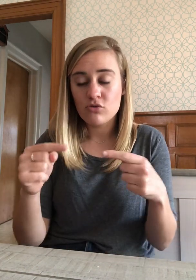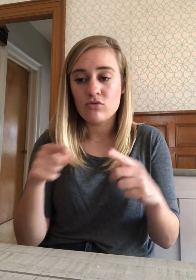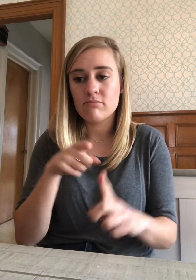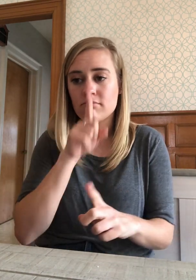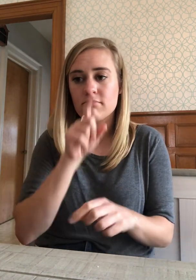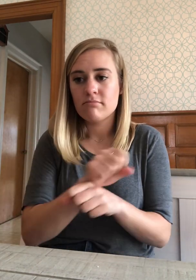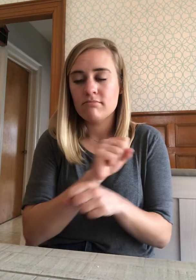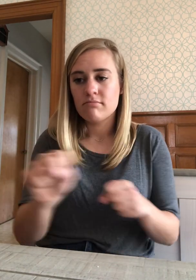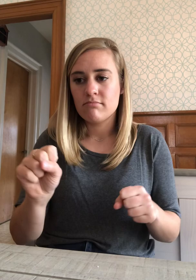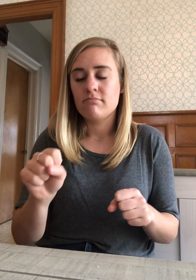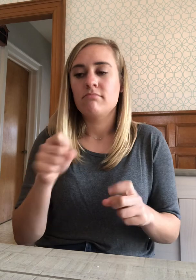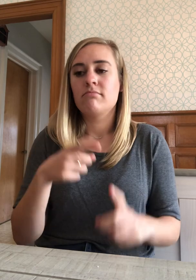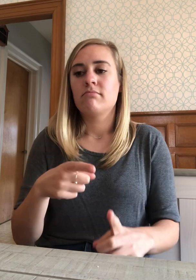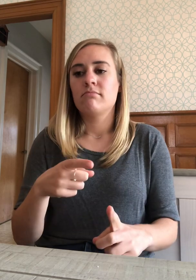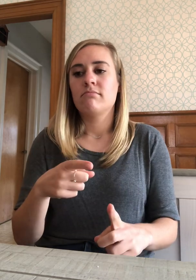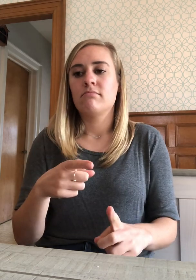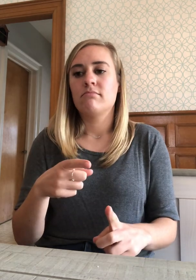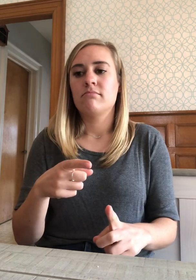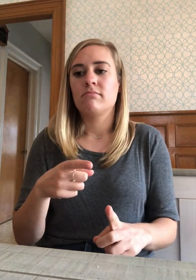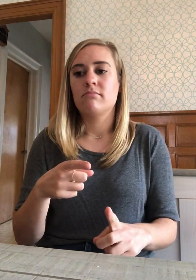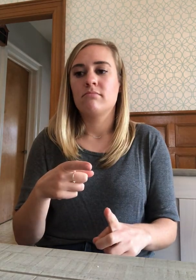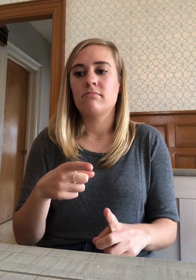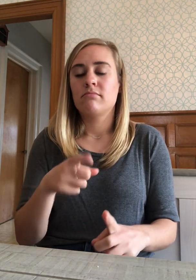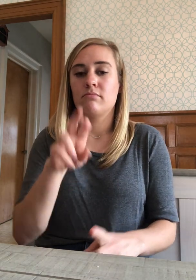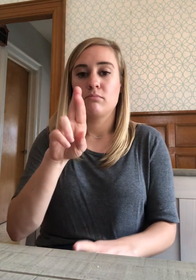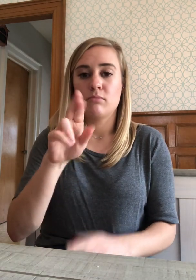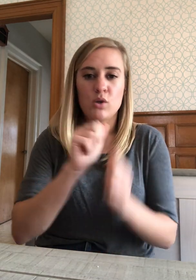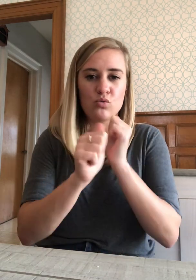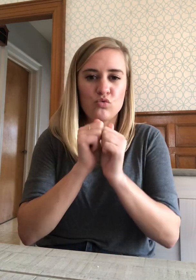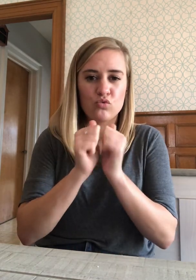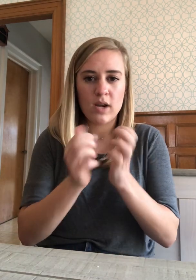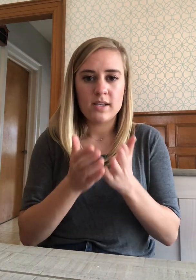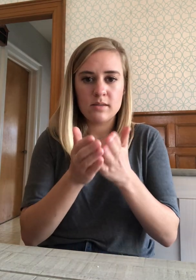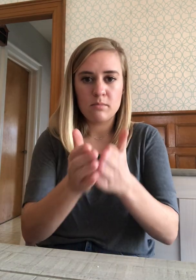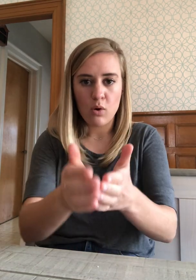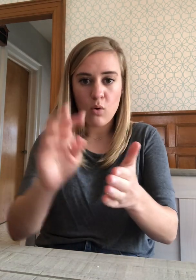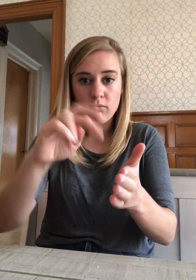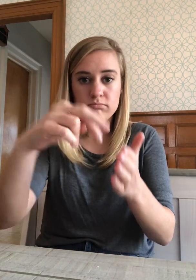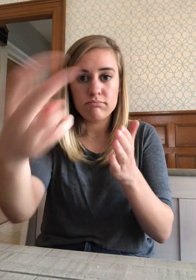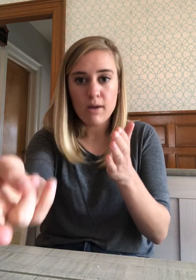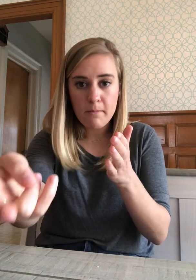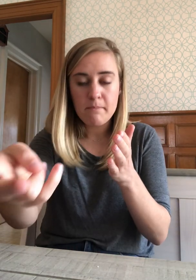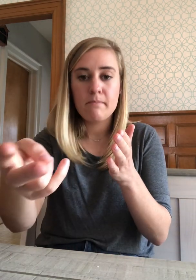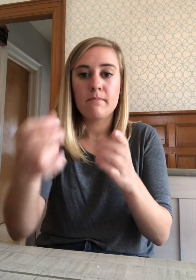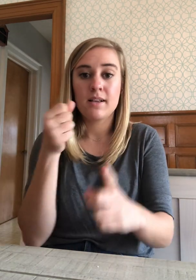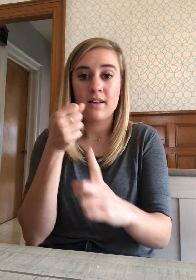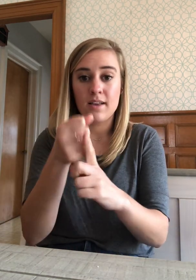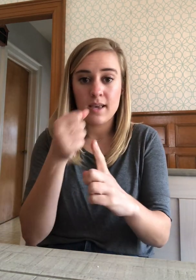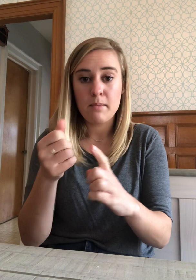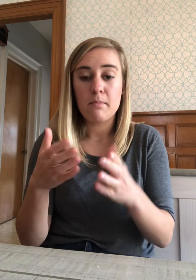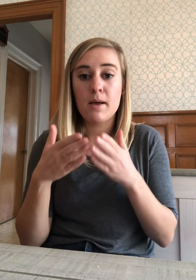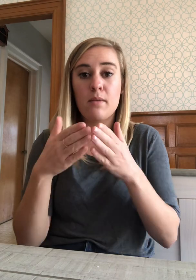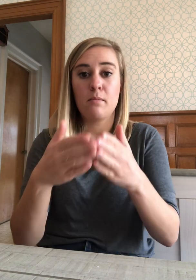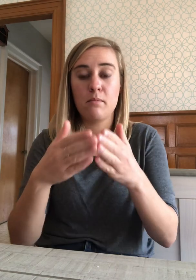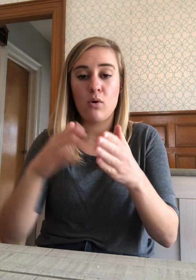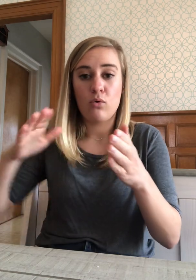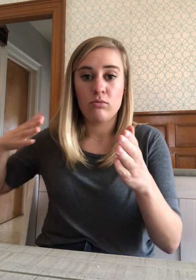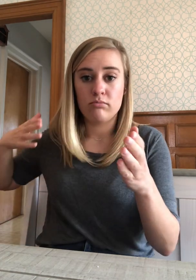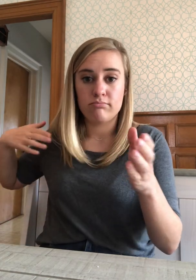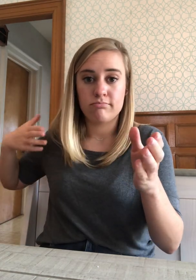a race boat injury. This guy was ejected from a boat and got hit from a boat behind him. You